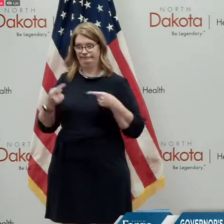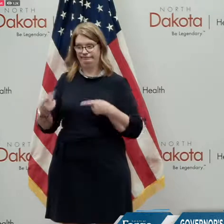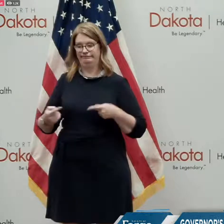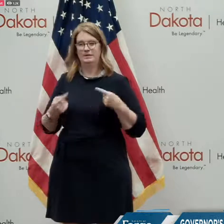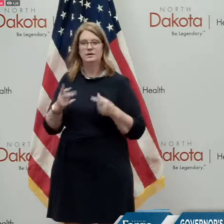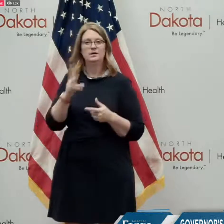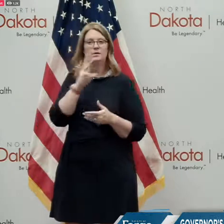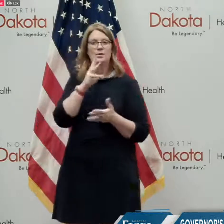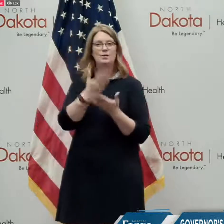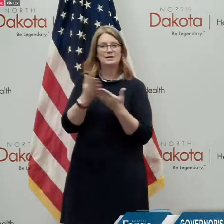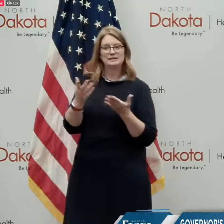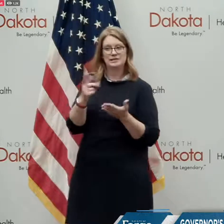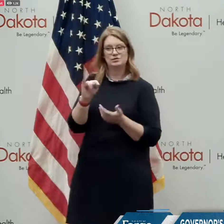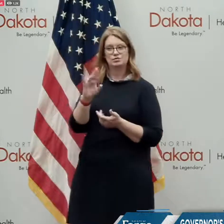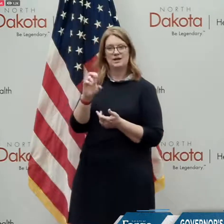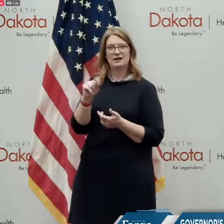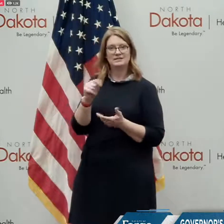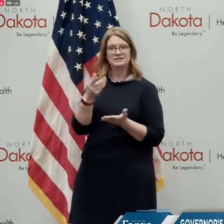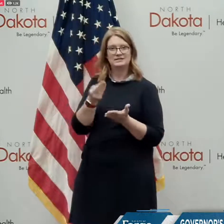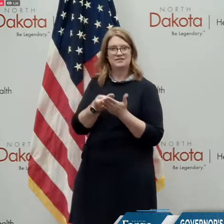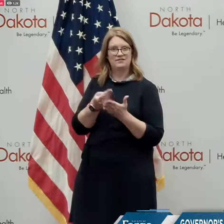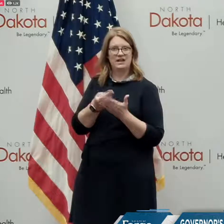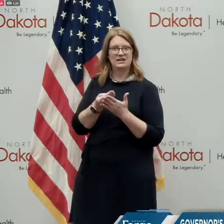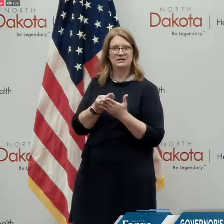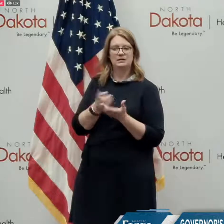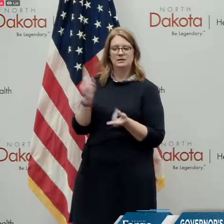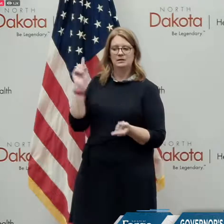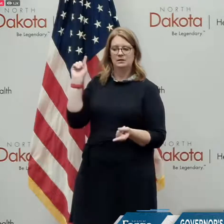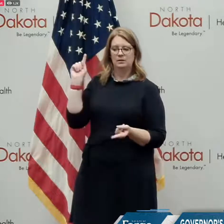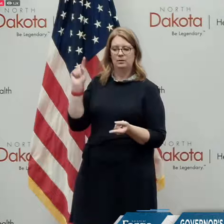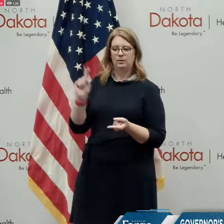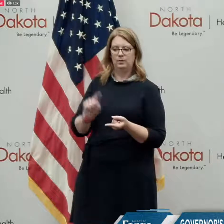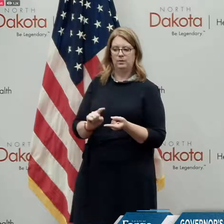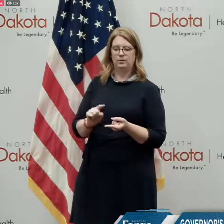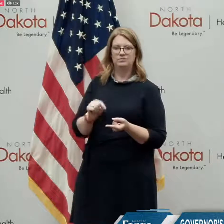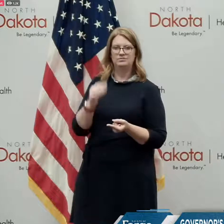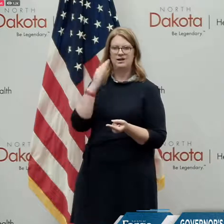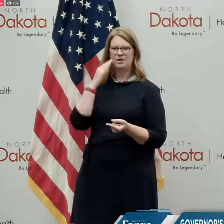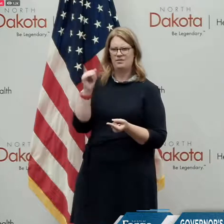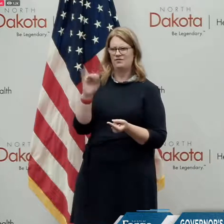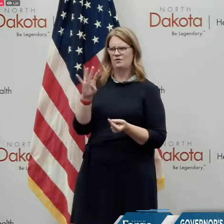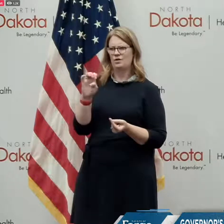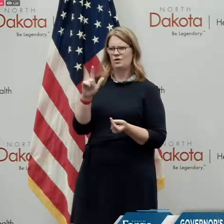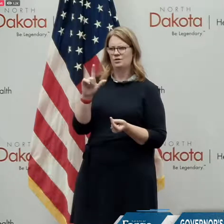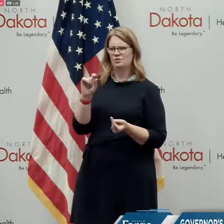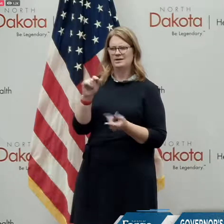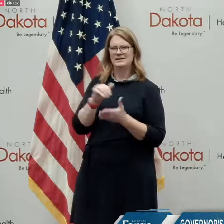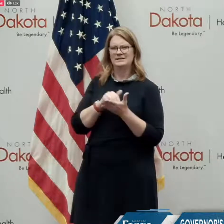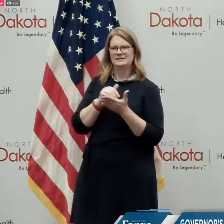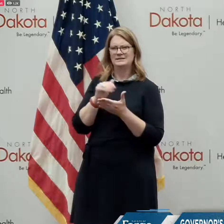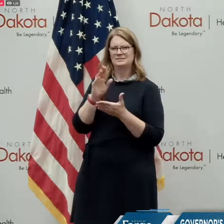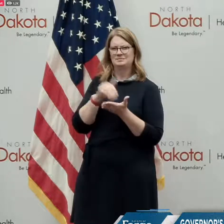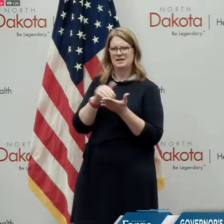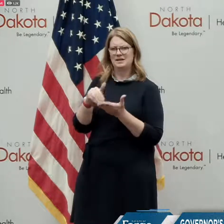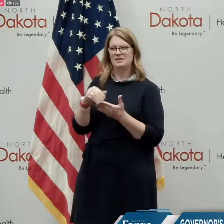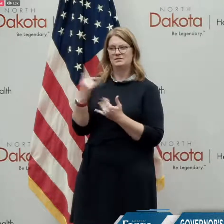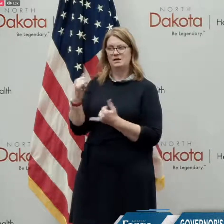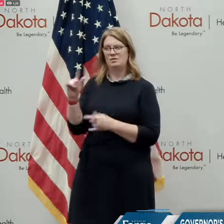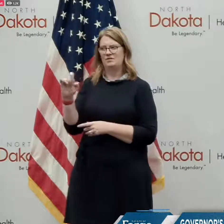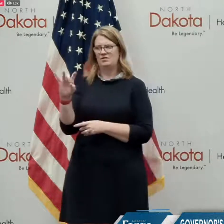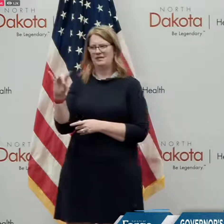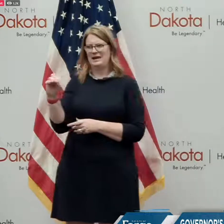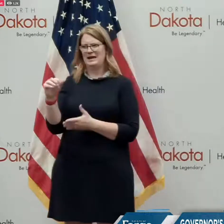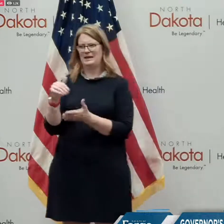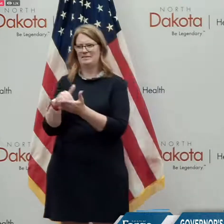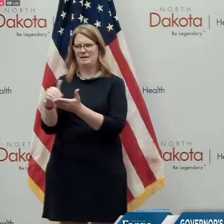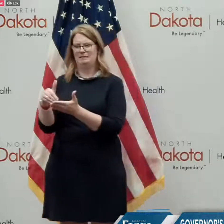Fund is coming in way below. I think we were hoping for $420-some million. We got $180 million in there. So the last